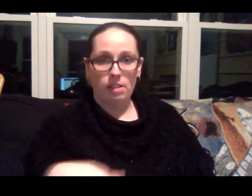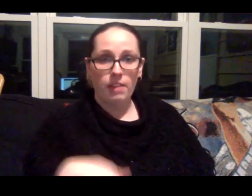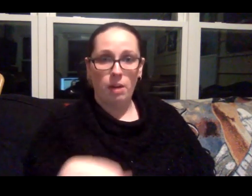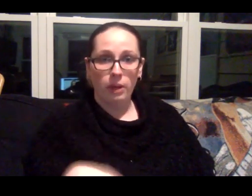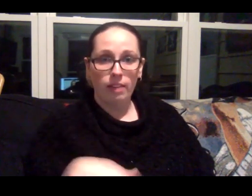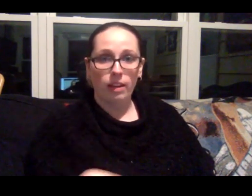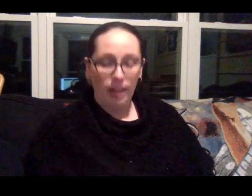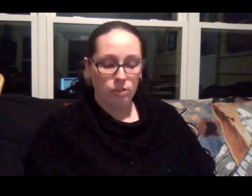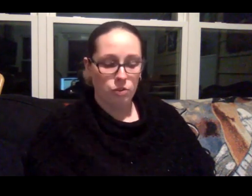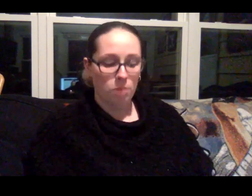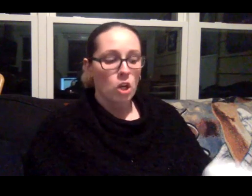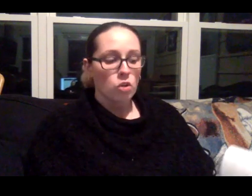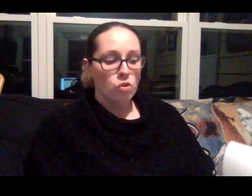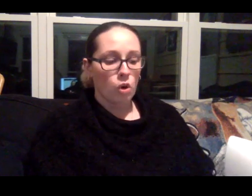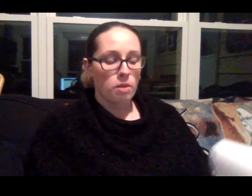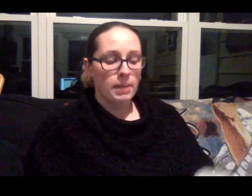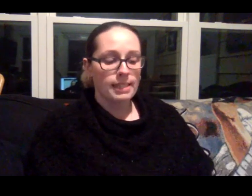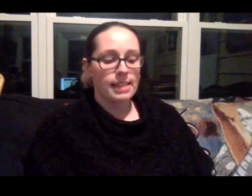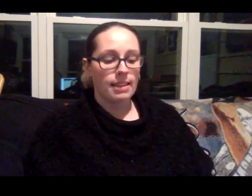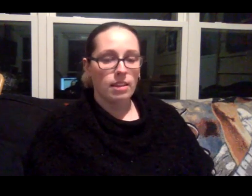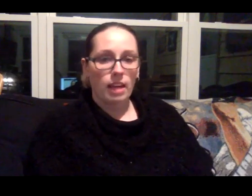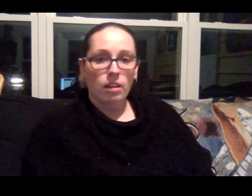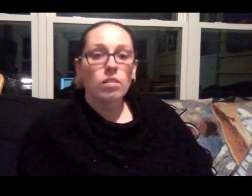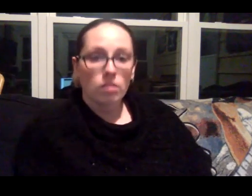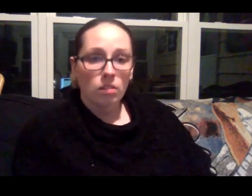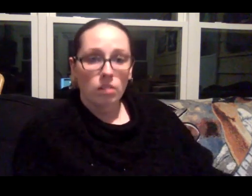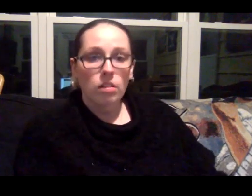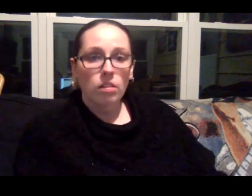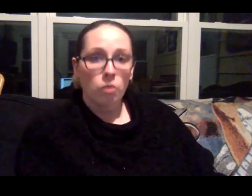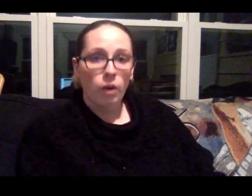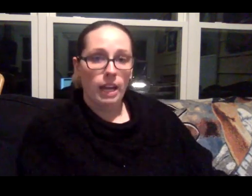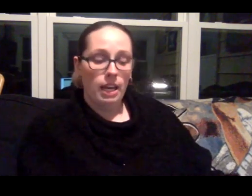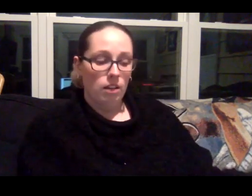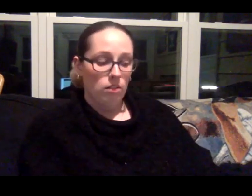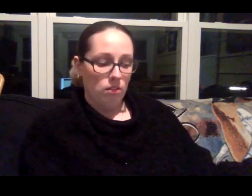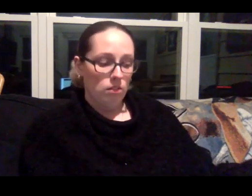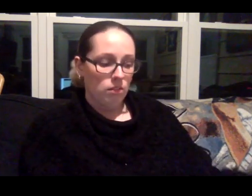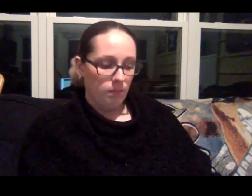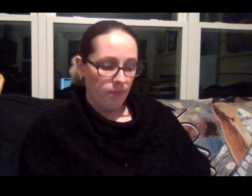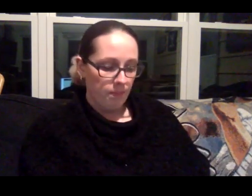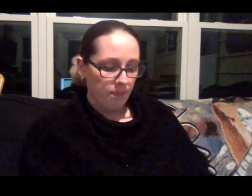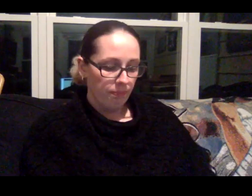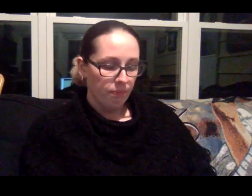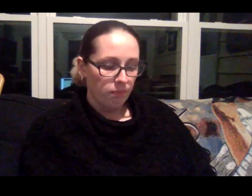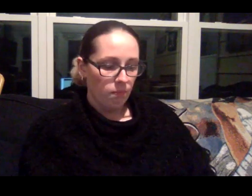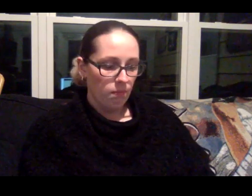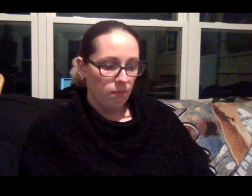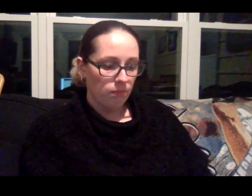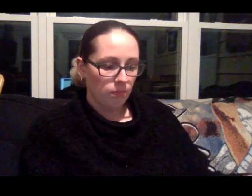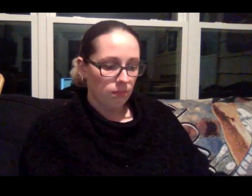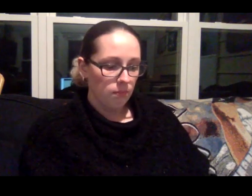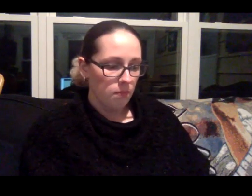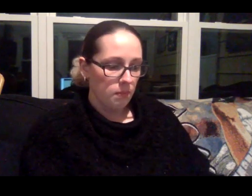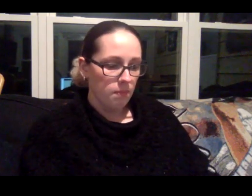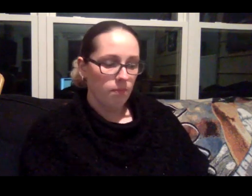it was as if they were in the classroom. That's interesting to me because they only told our, they were charged with